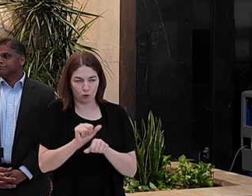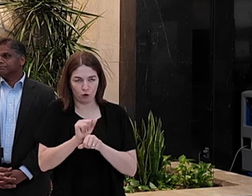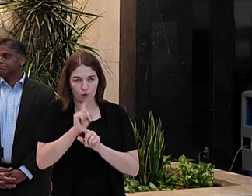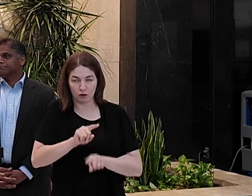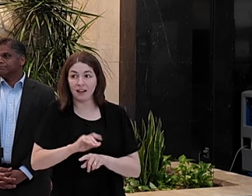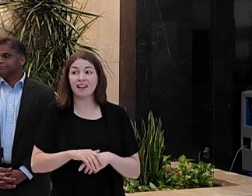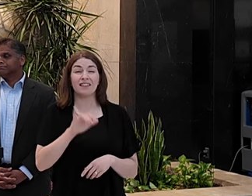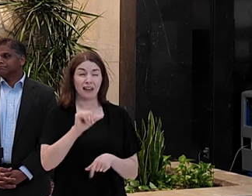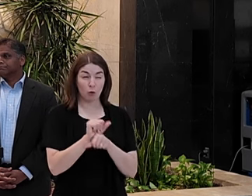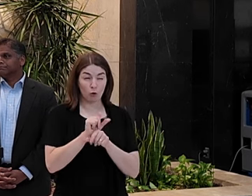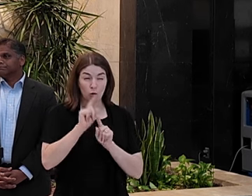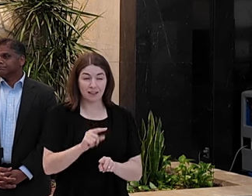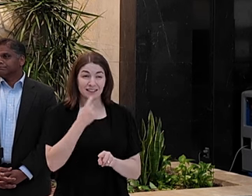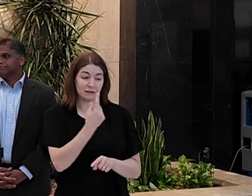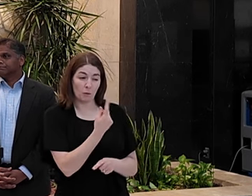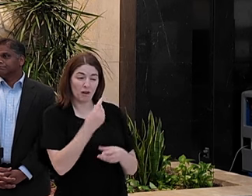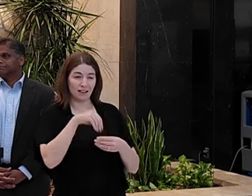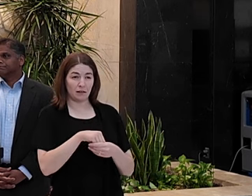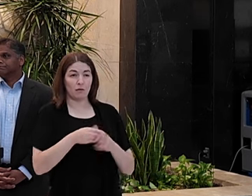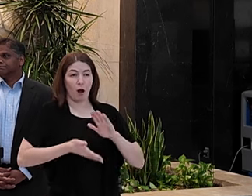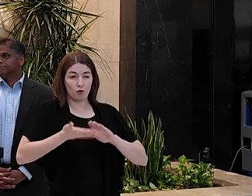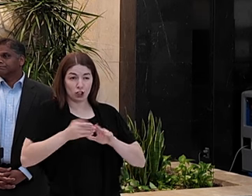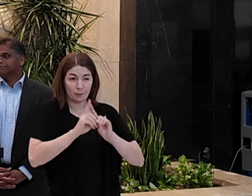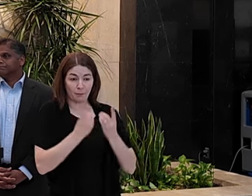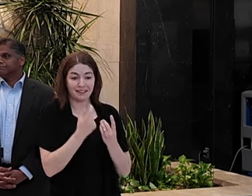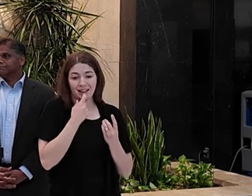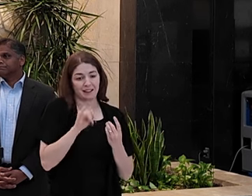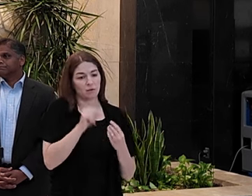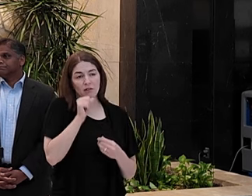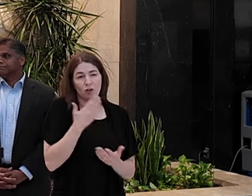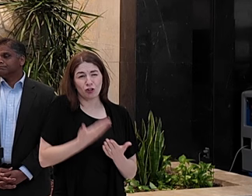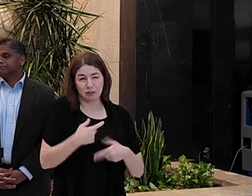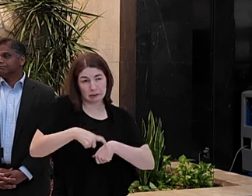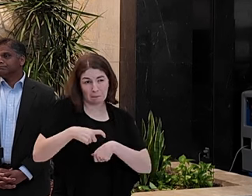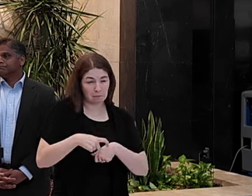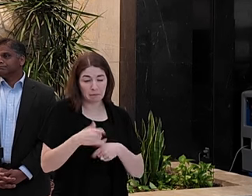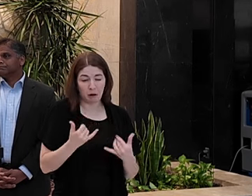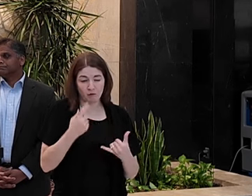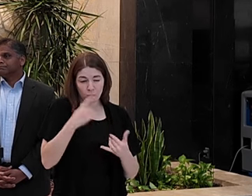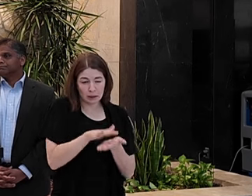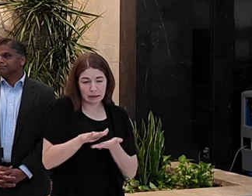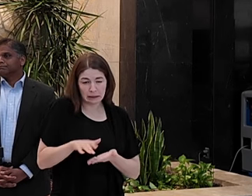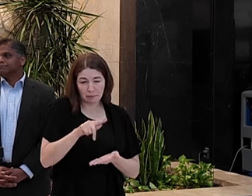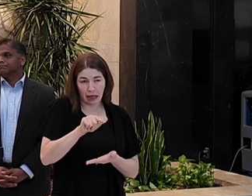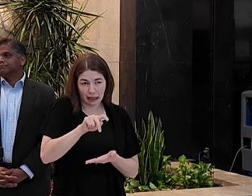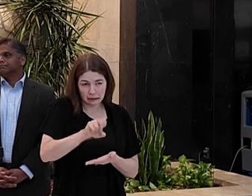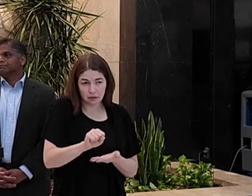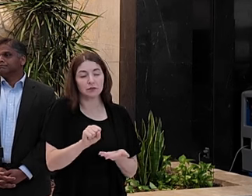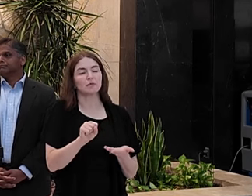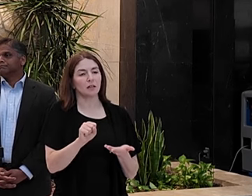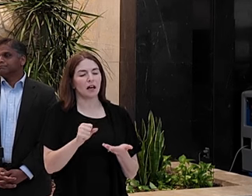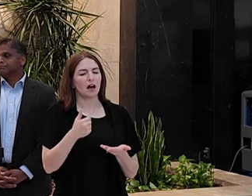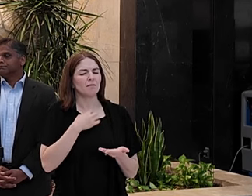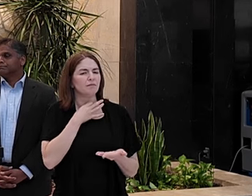order stated that someone in the operations department stated it wasn't a good time to clean the plates. I'm wondering